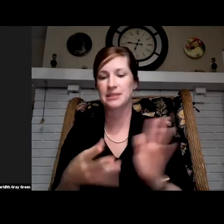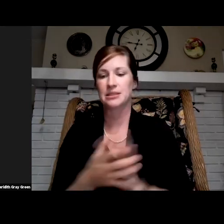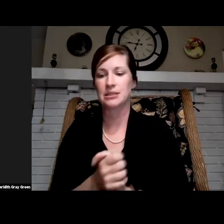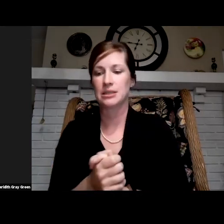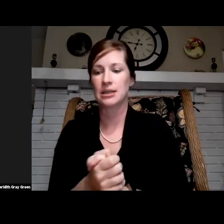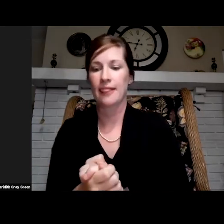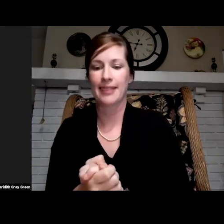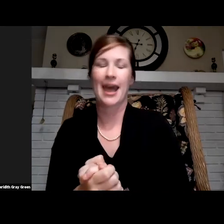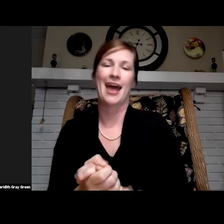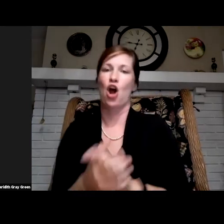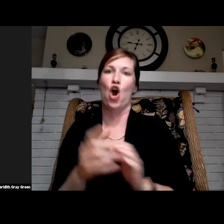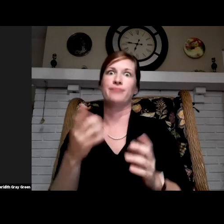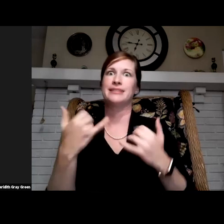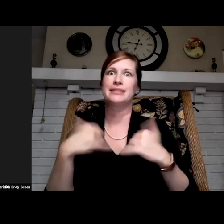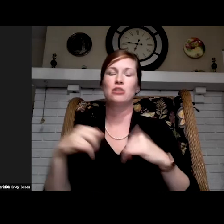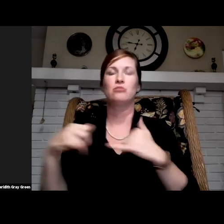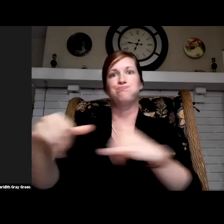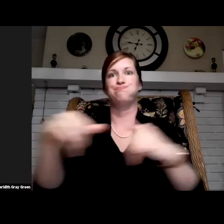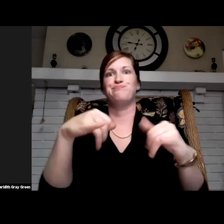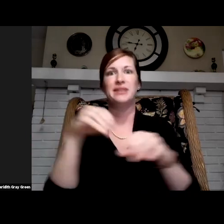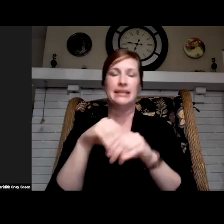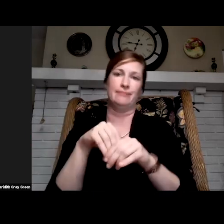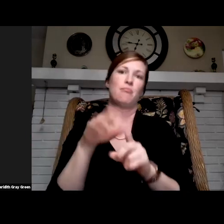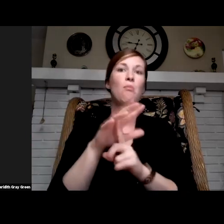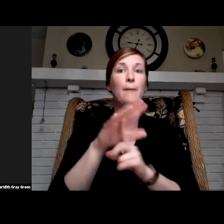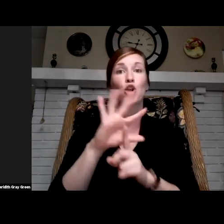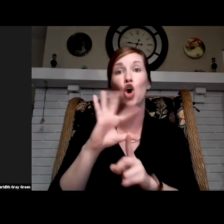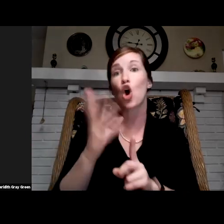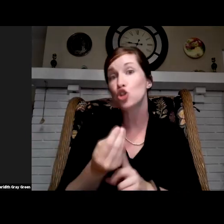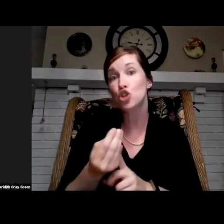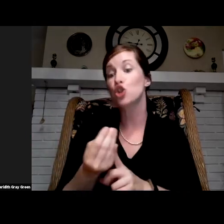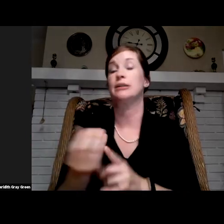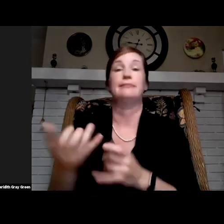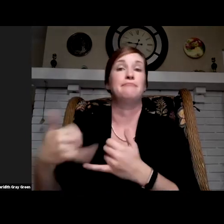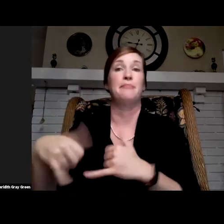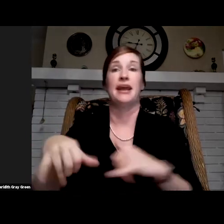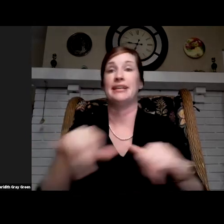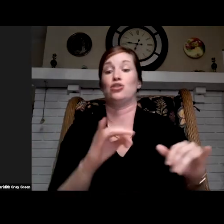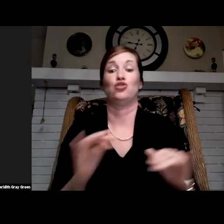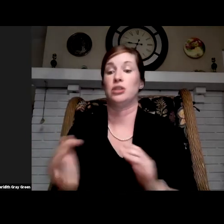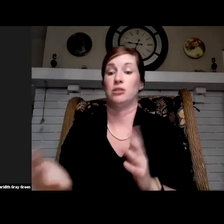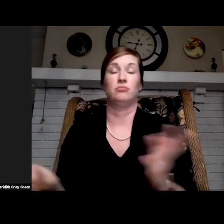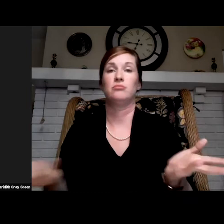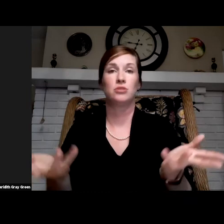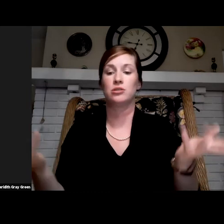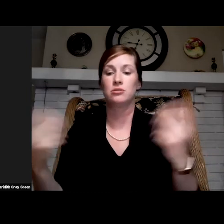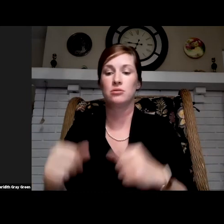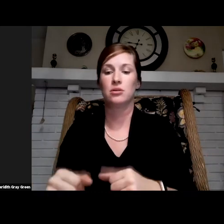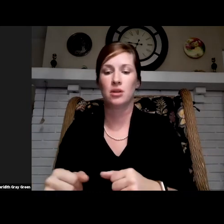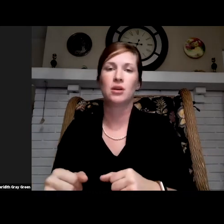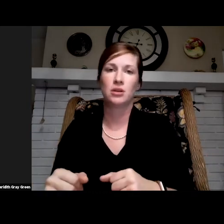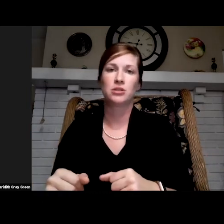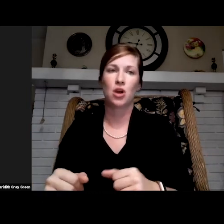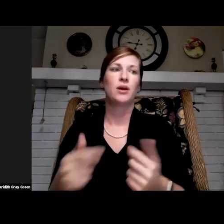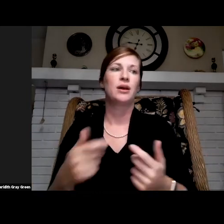the danger of stereotypes. And that's still happening popular in our culture